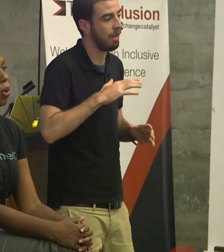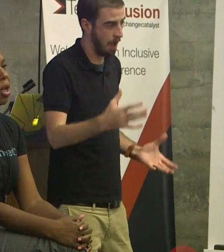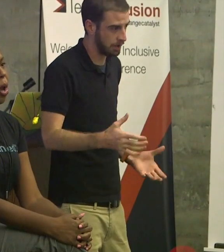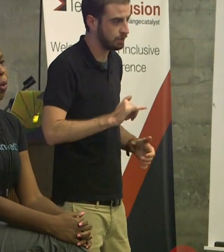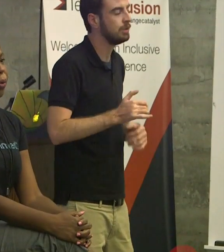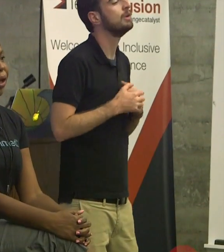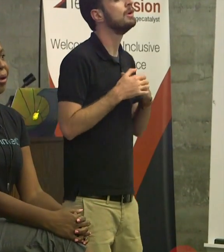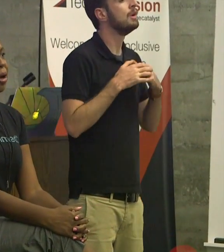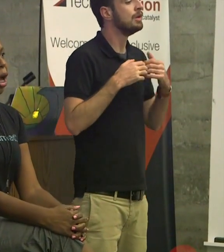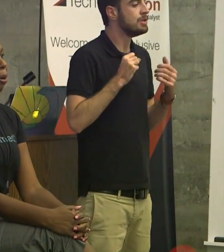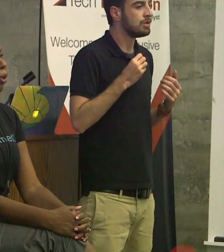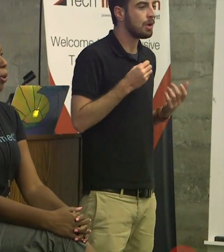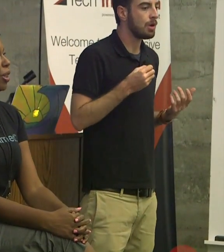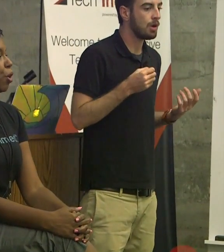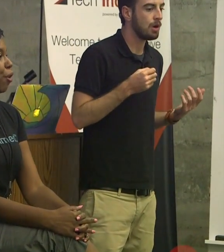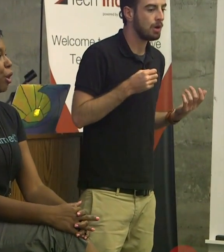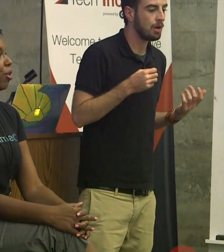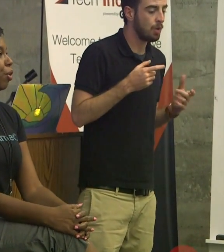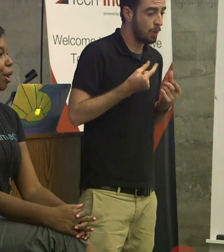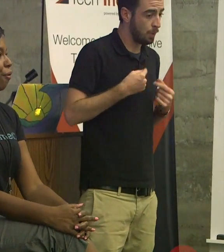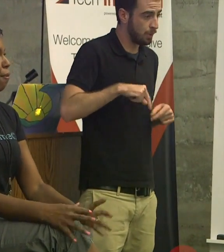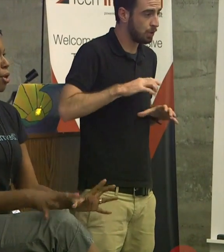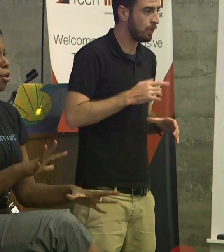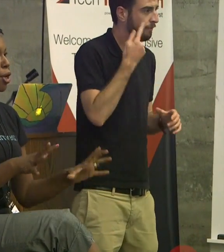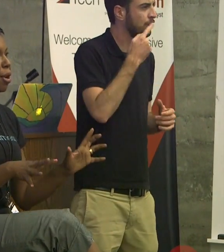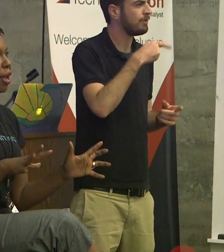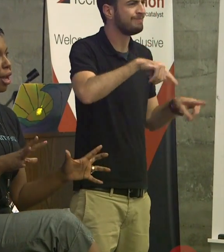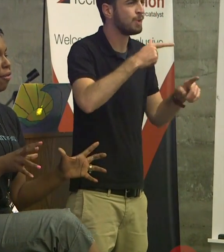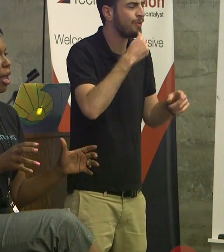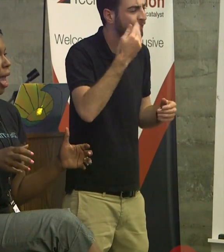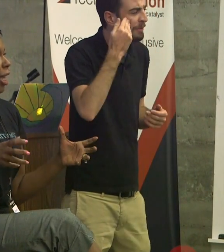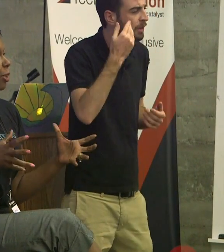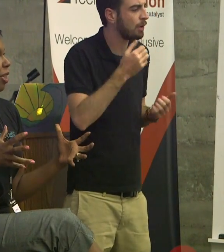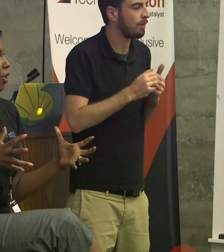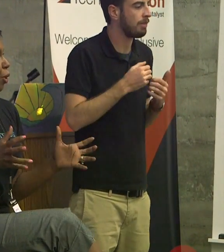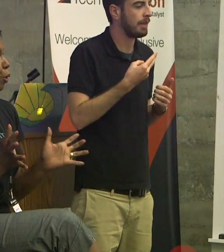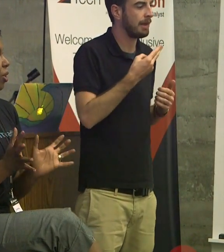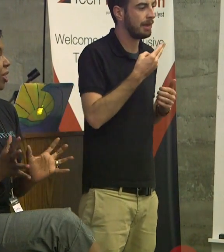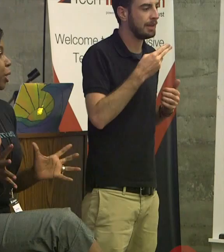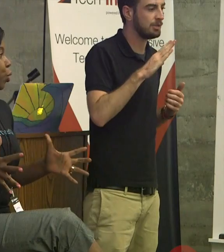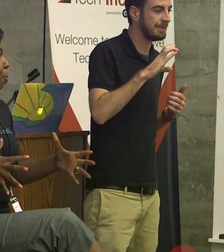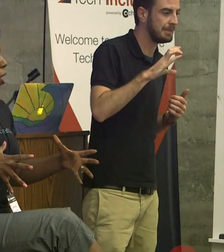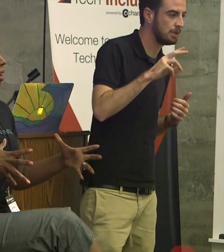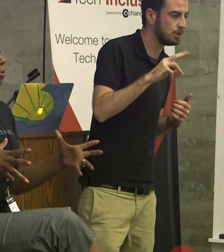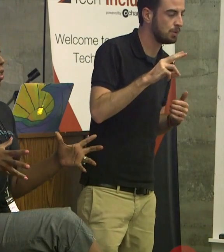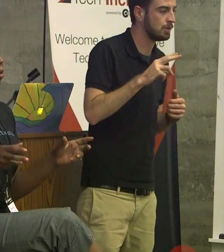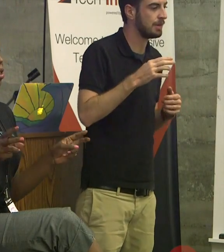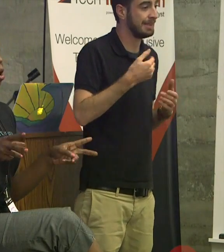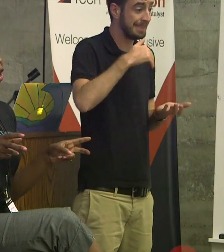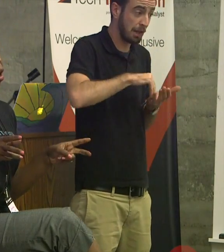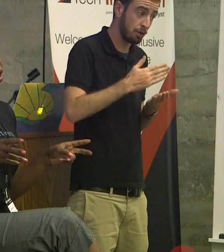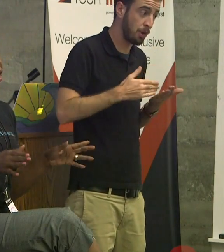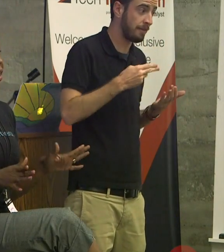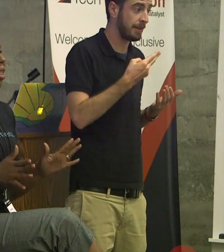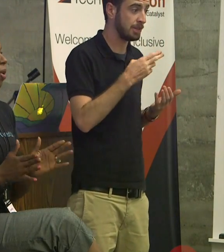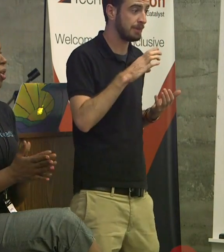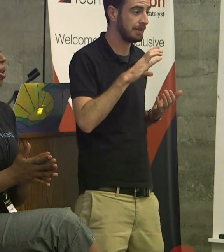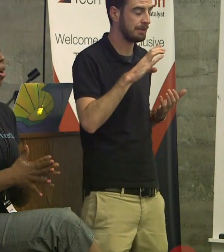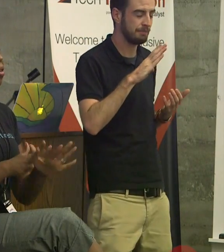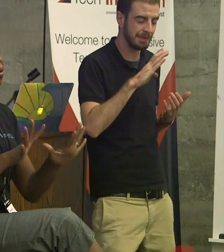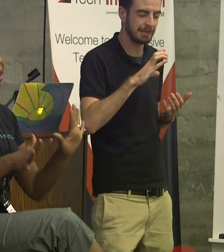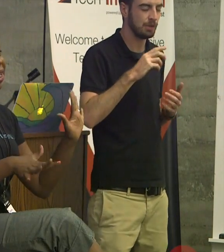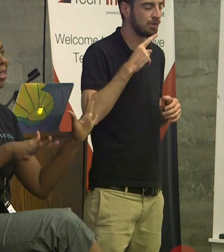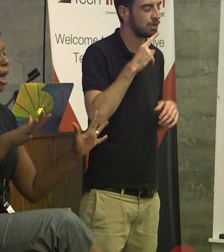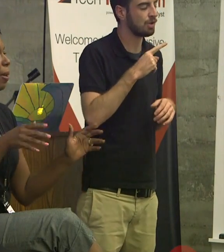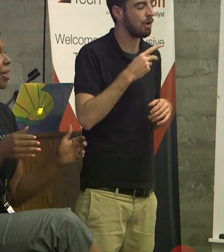right? And so what we're doing, so for those of you that are familiar with kind of HBCUs, the central part of HBCUs is called the yard. And that's where